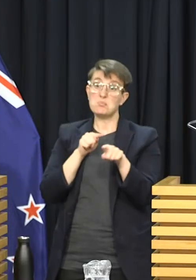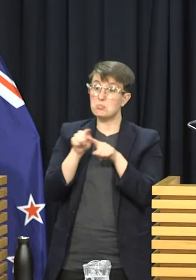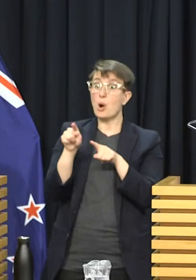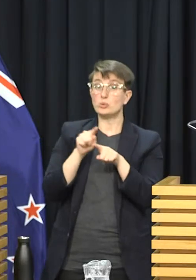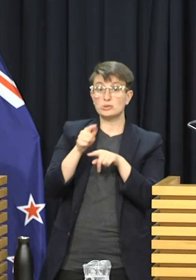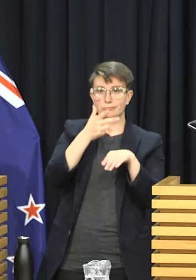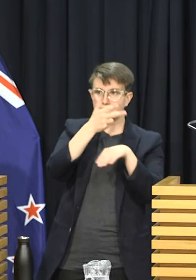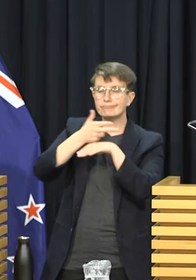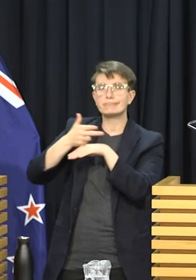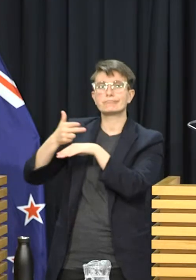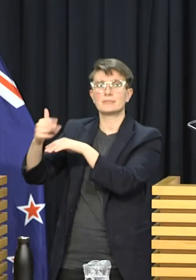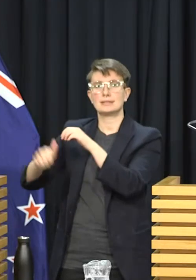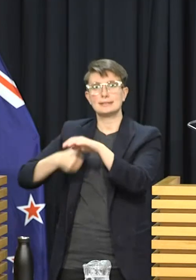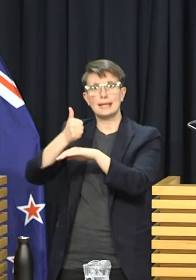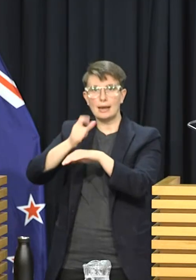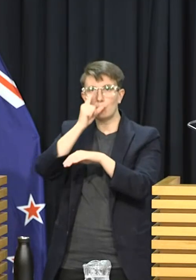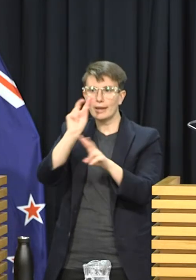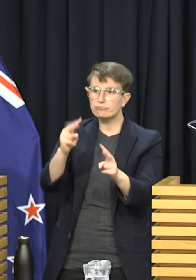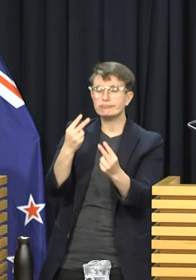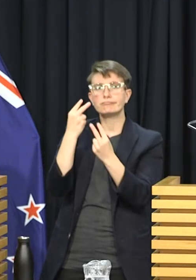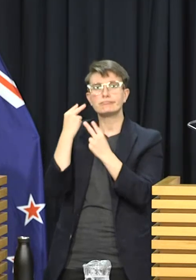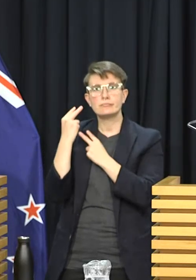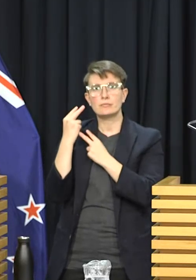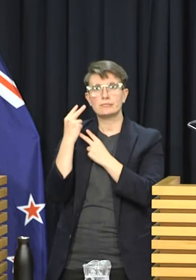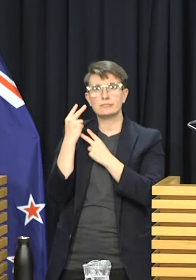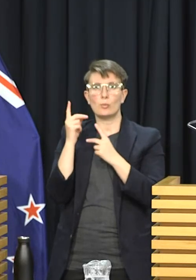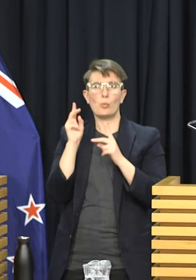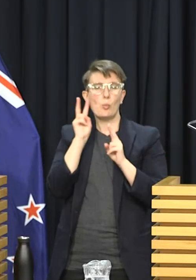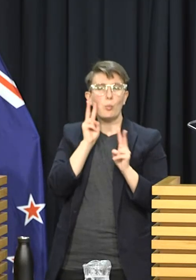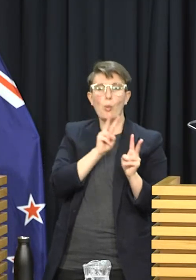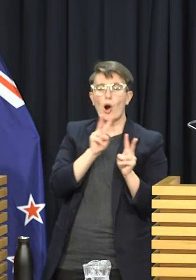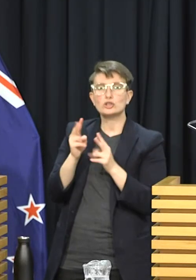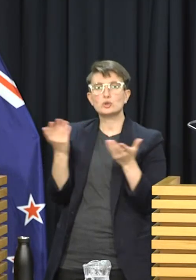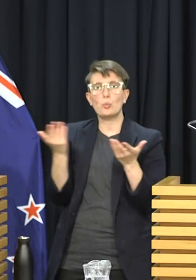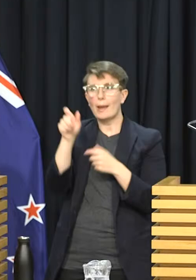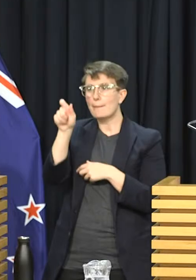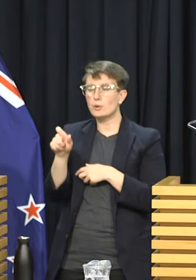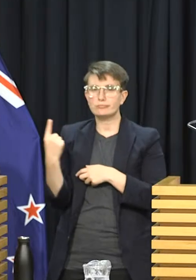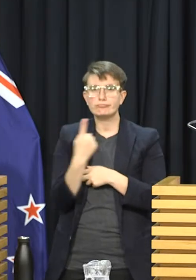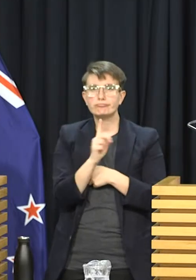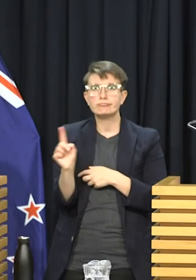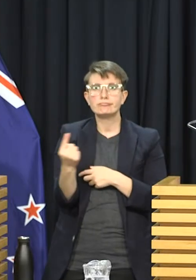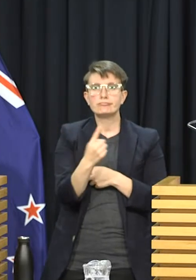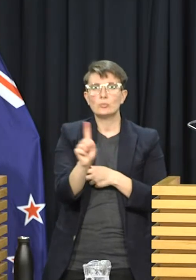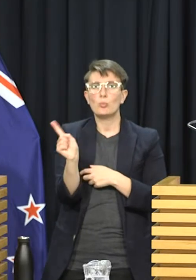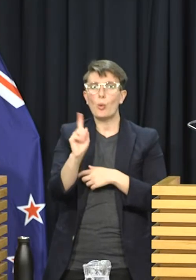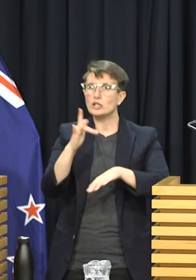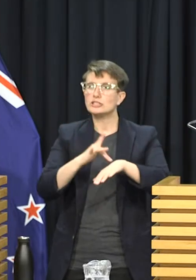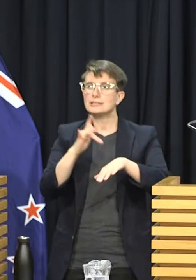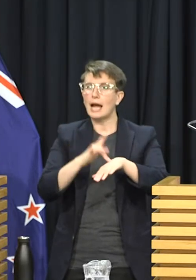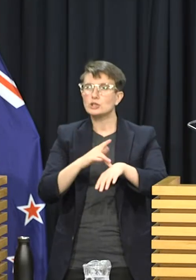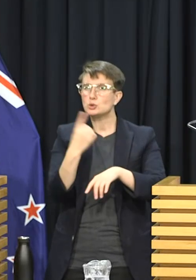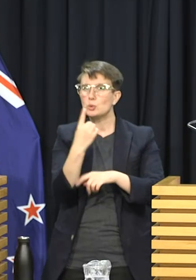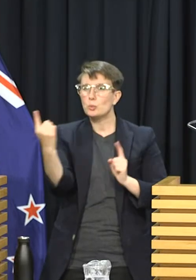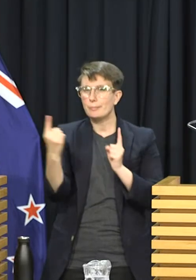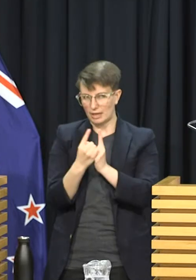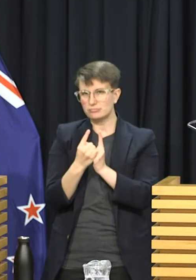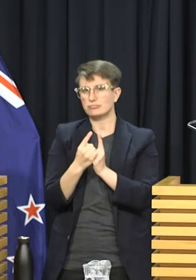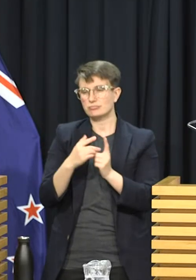operating. So that will certainly help us. It gives us visibility of most of the common areas in that facility, and that will all help with the